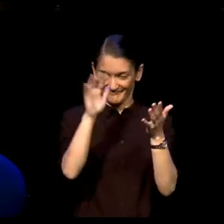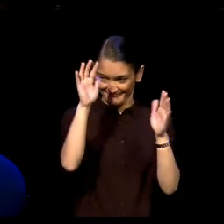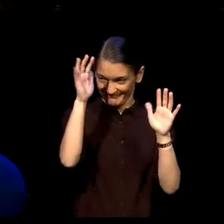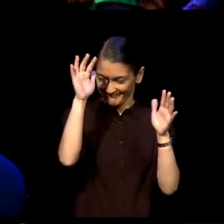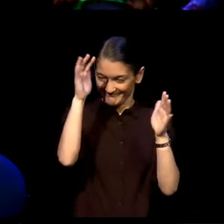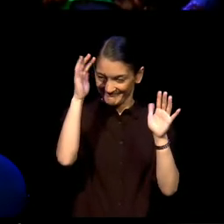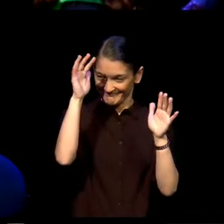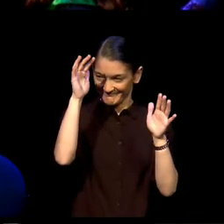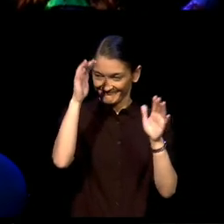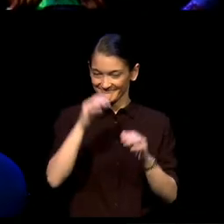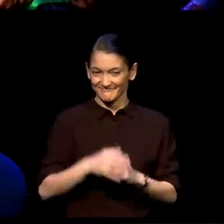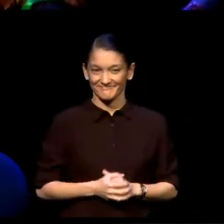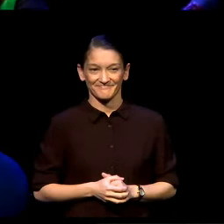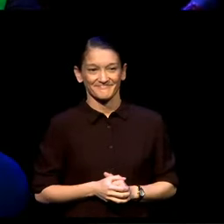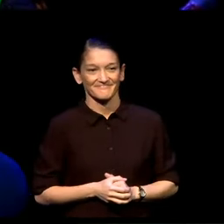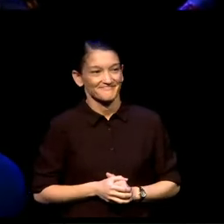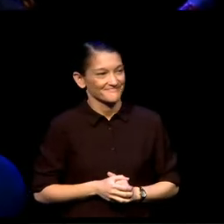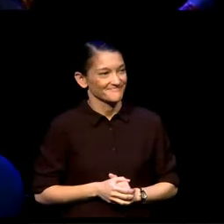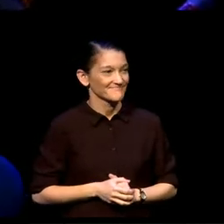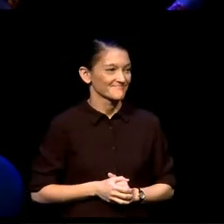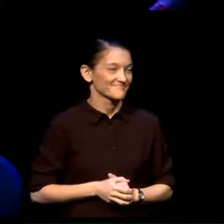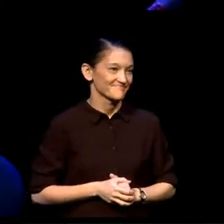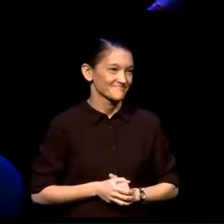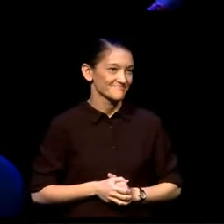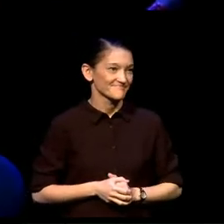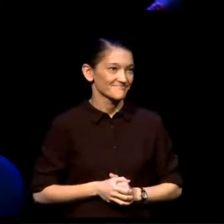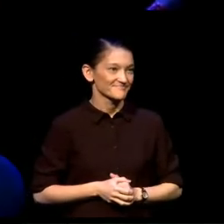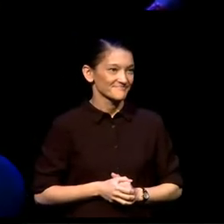Please join me in congratulating them.